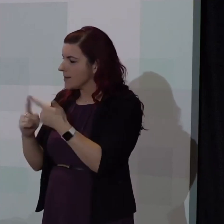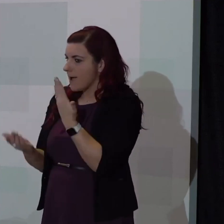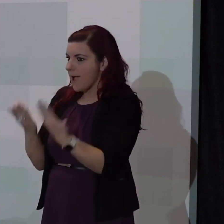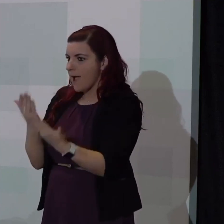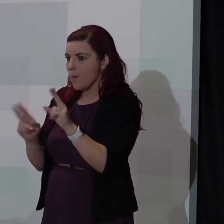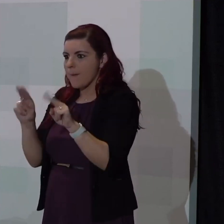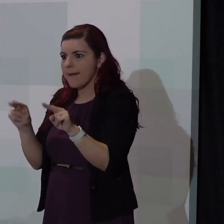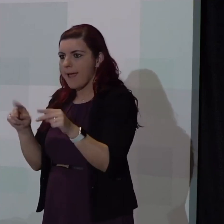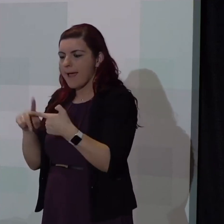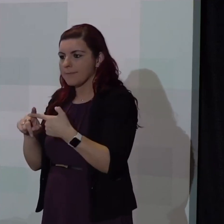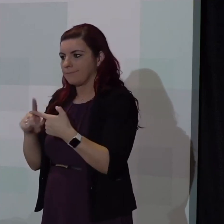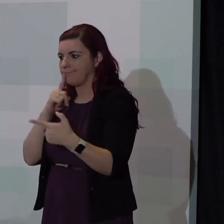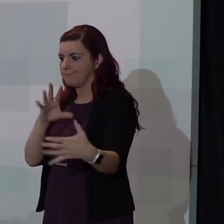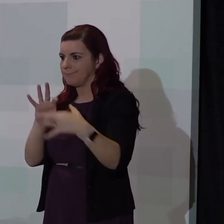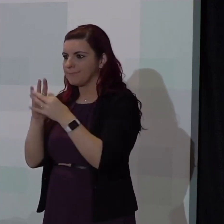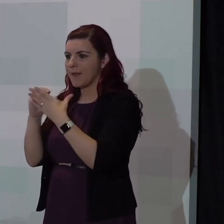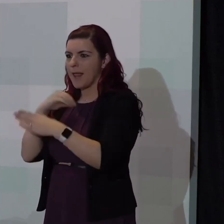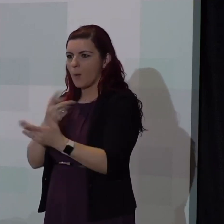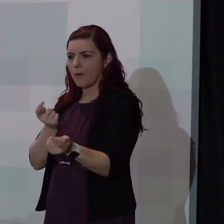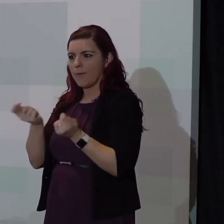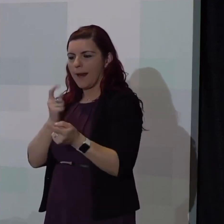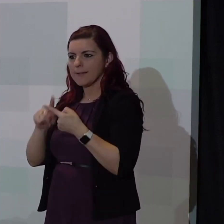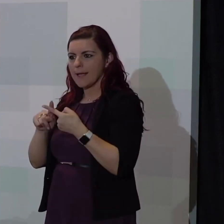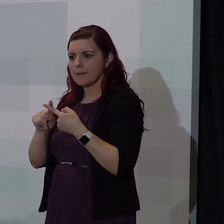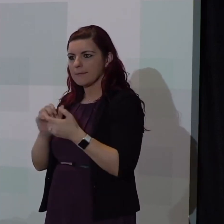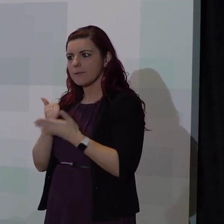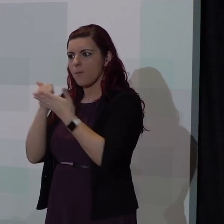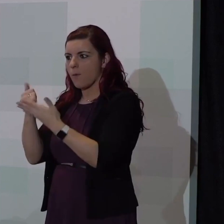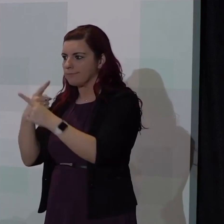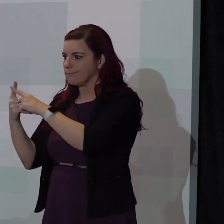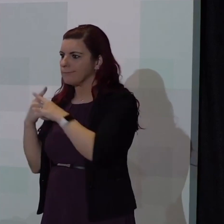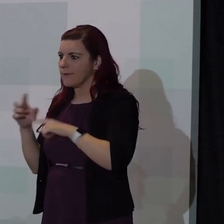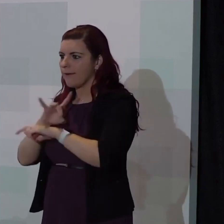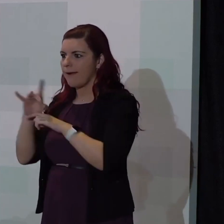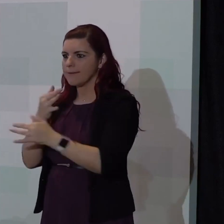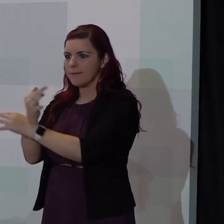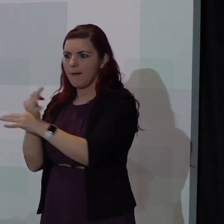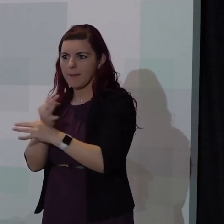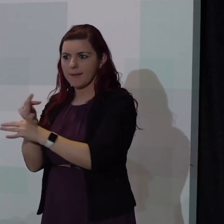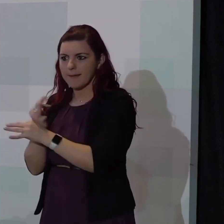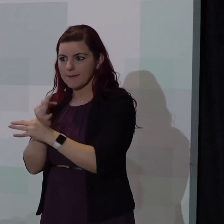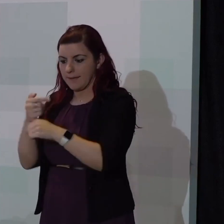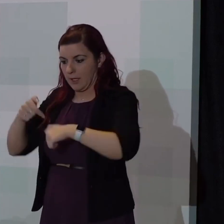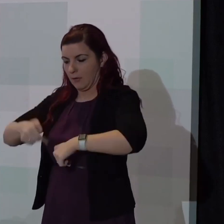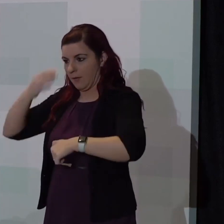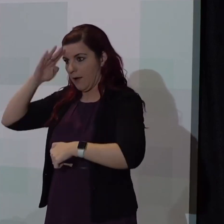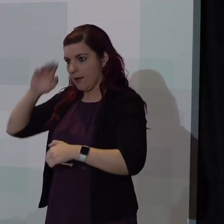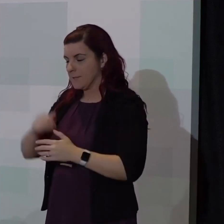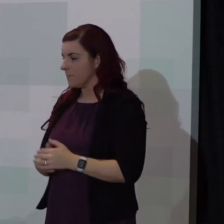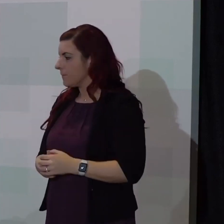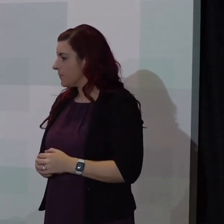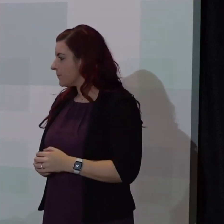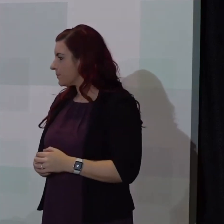have impacted on how we regulate and support different kinds of family units in Ireland.